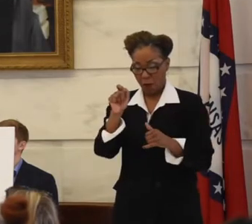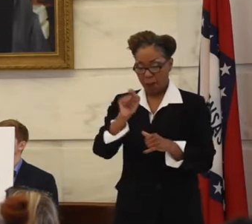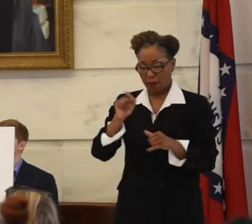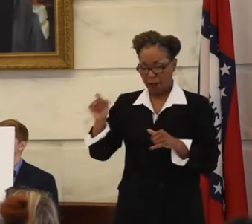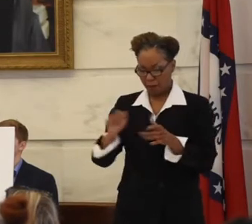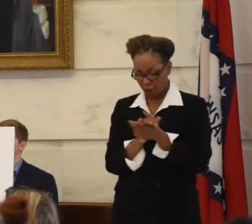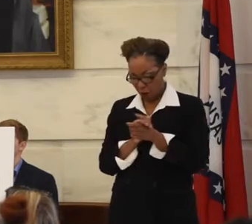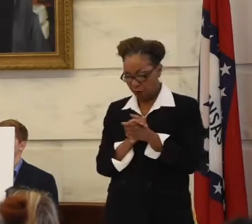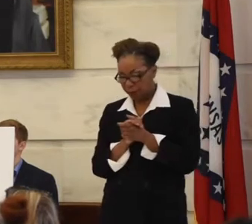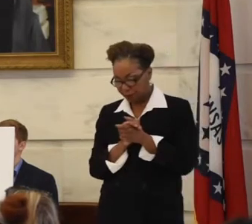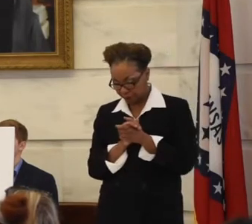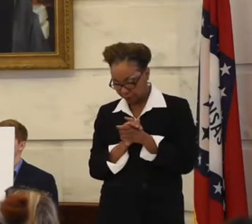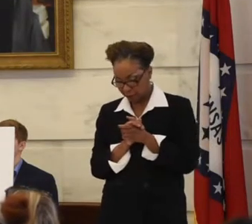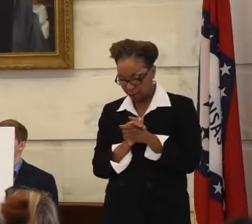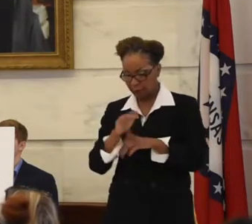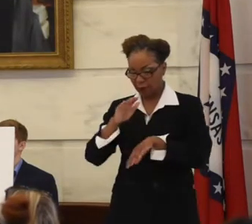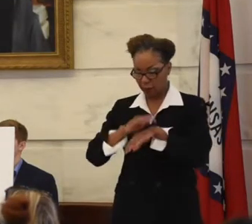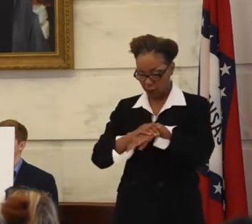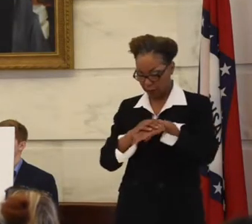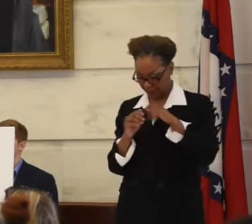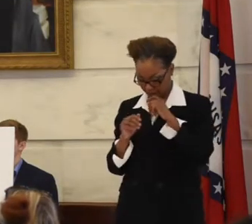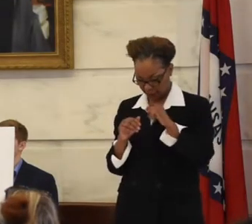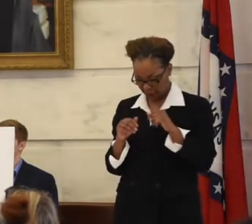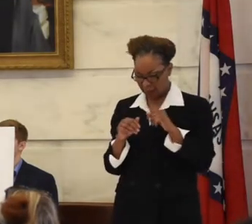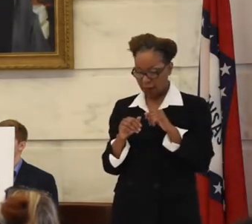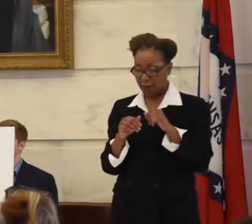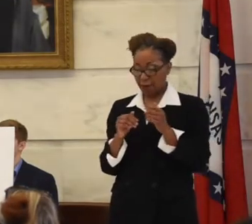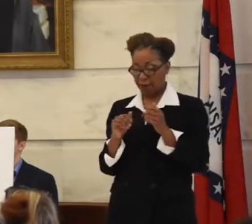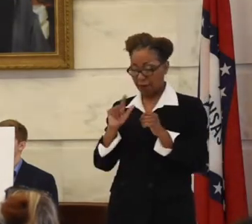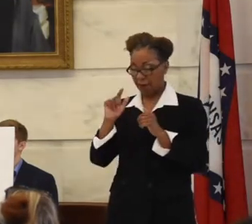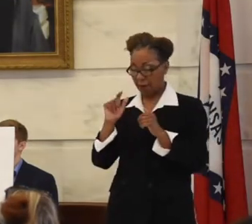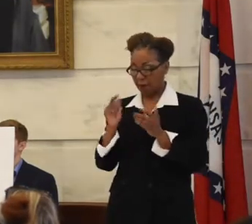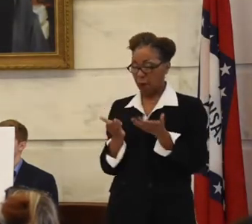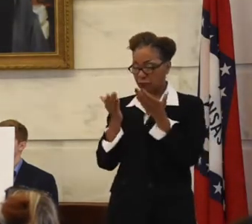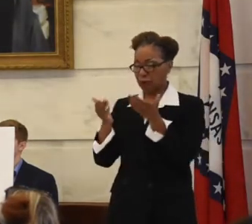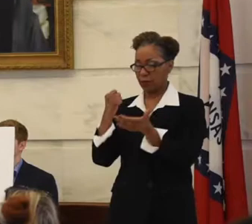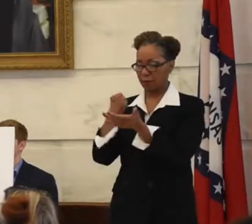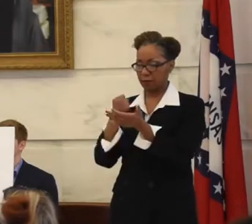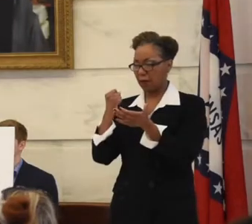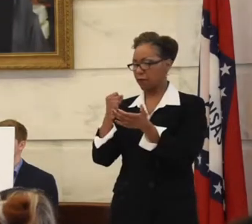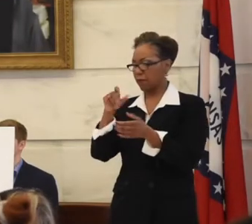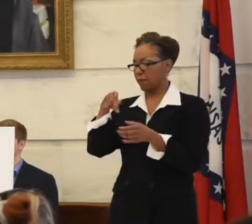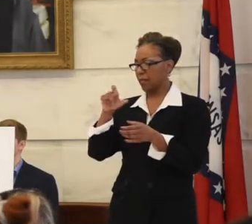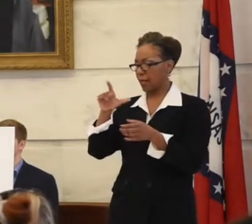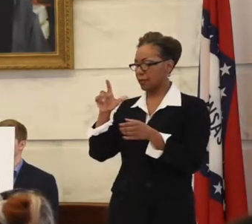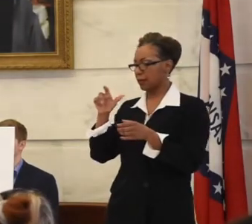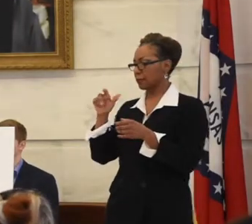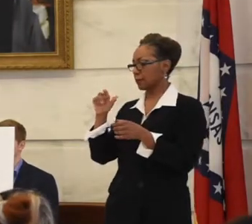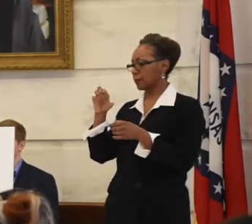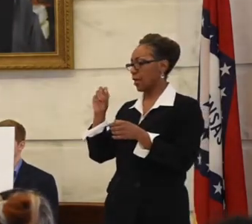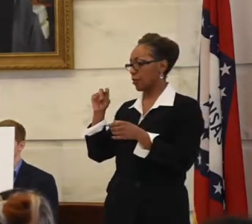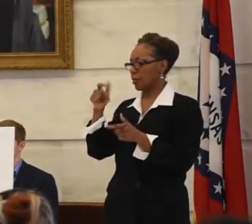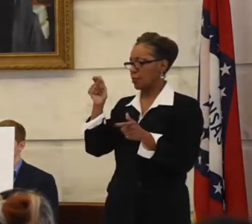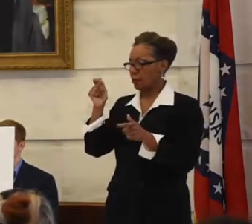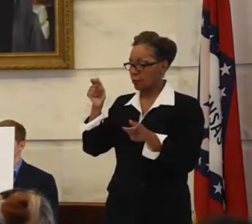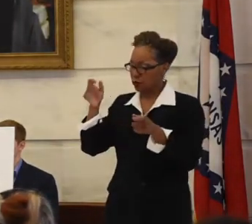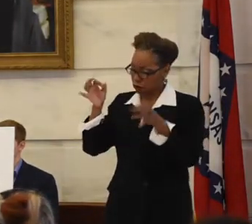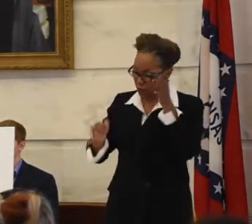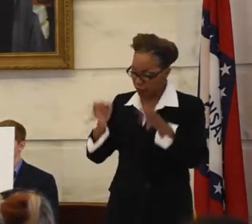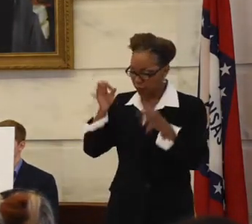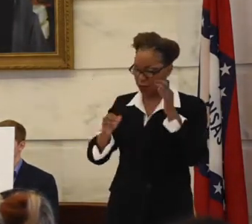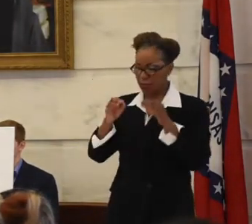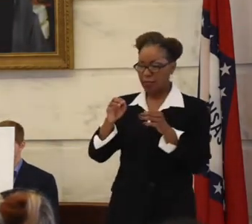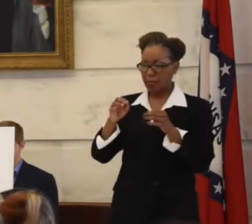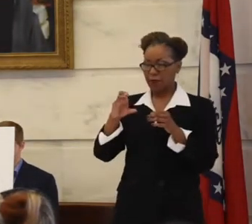therefore, pursuant to the motion of Pulaski County Judge Barry Hyde, the County